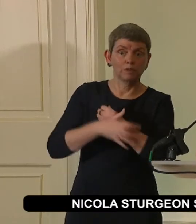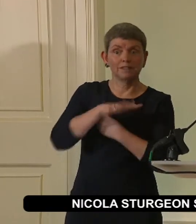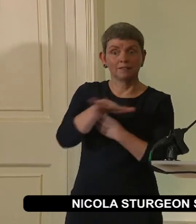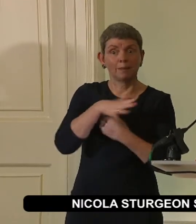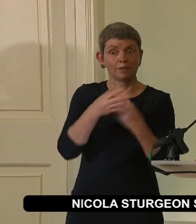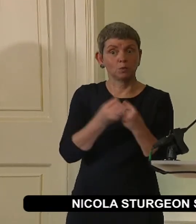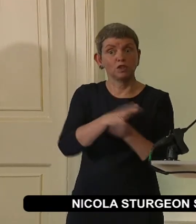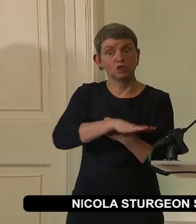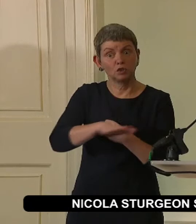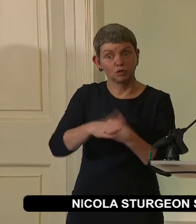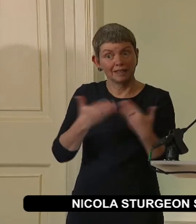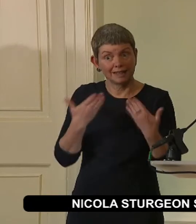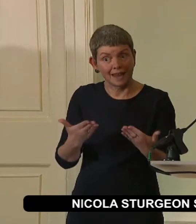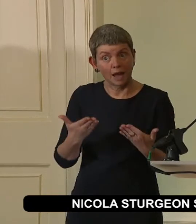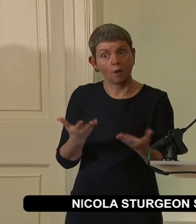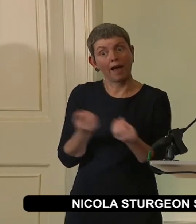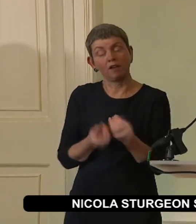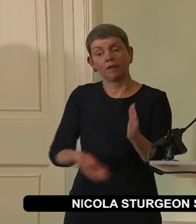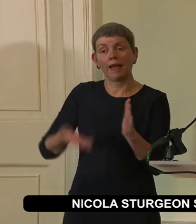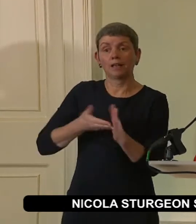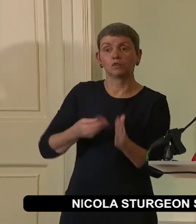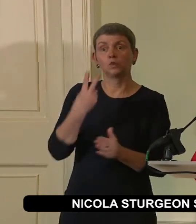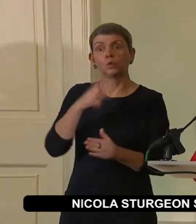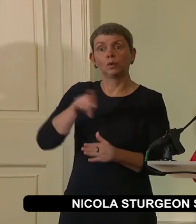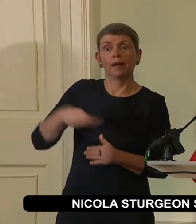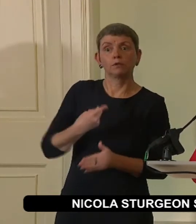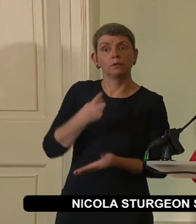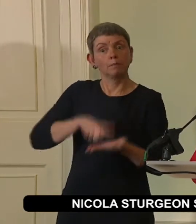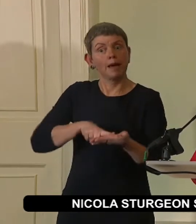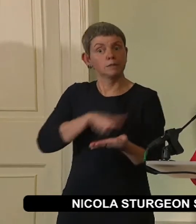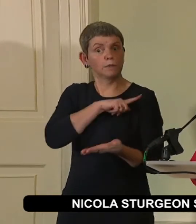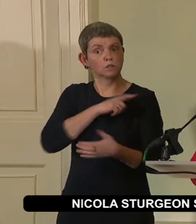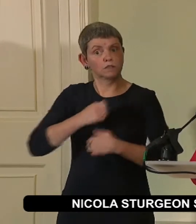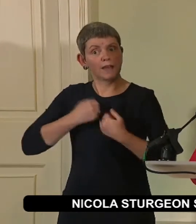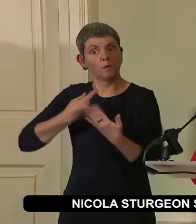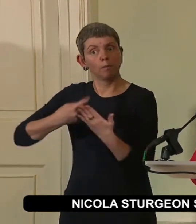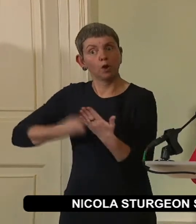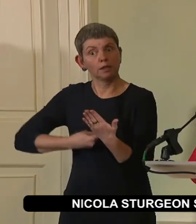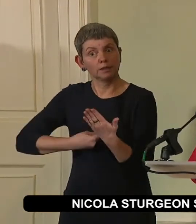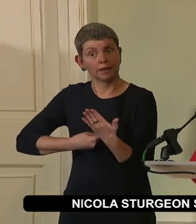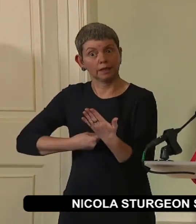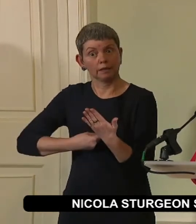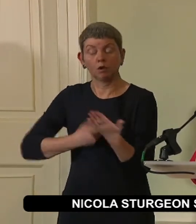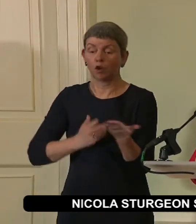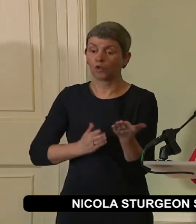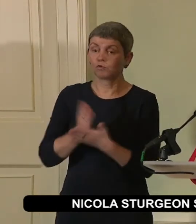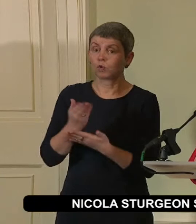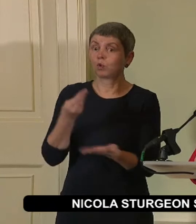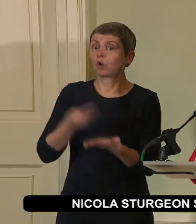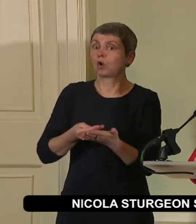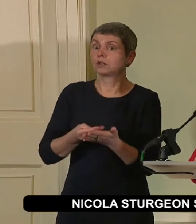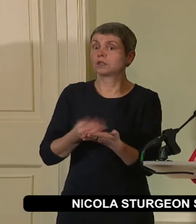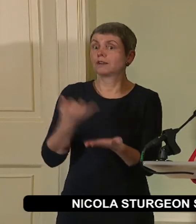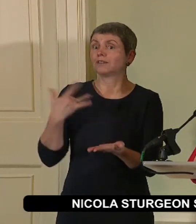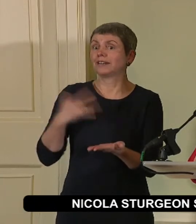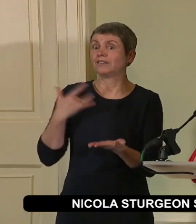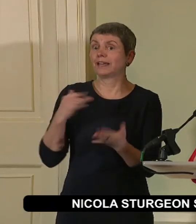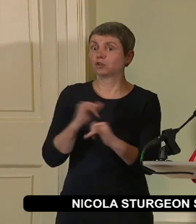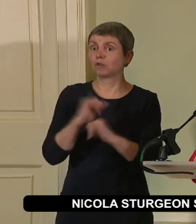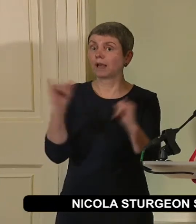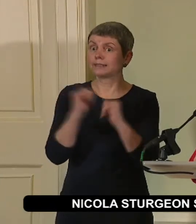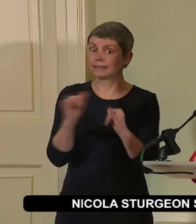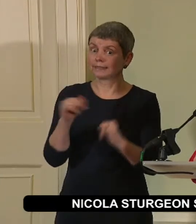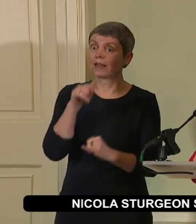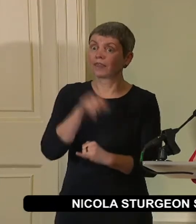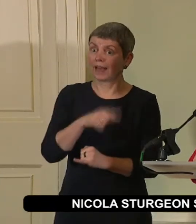as a result of our policies. For many in this cost of living crisis, that will be the difference between food on the table and a warm